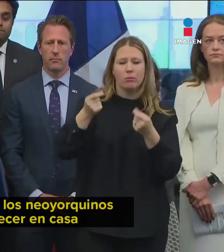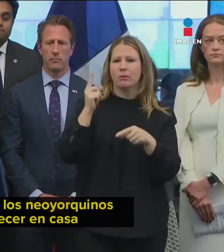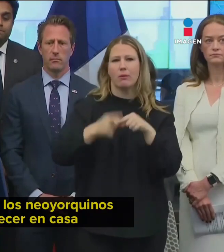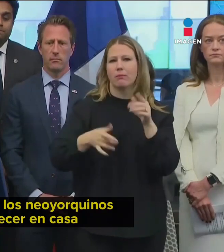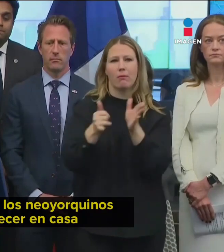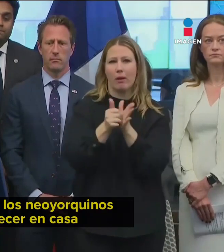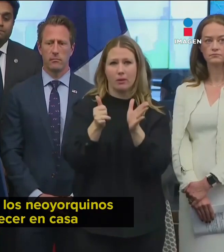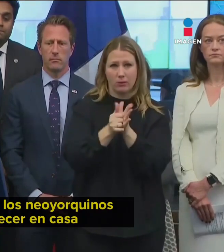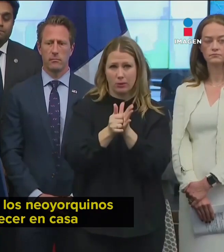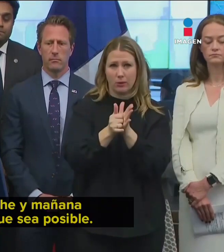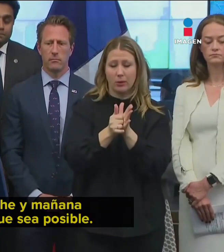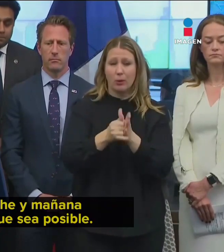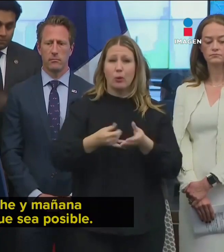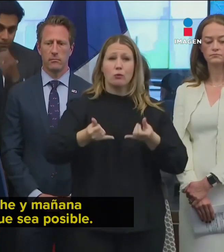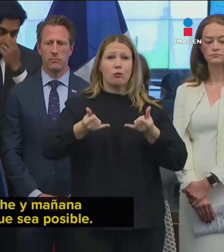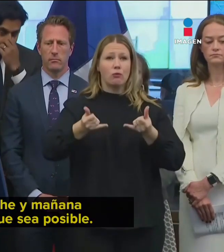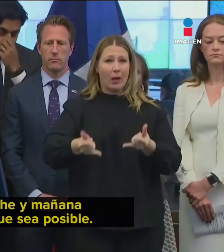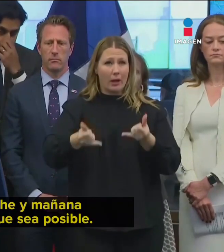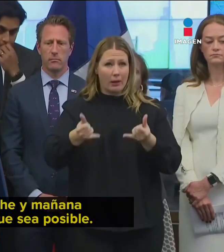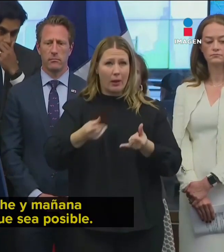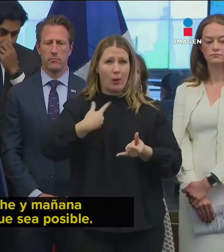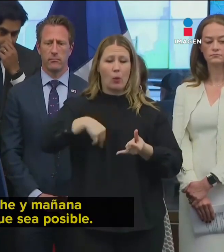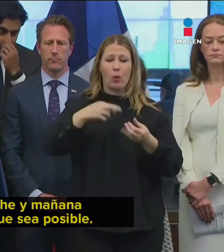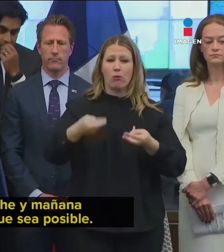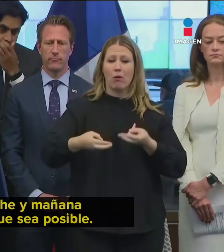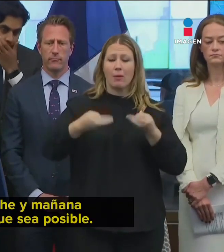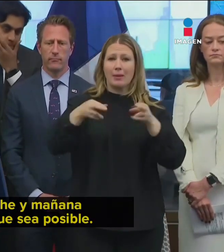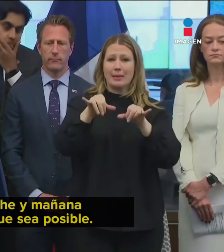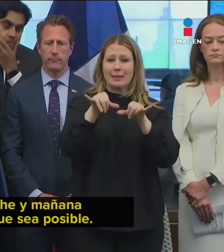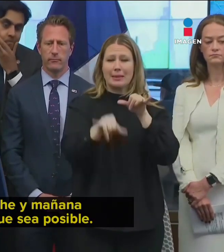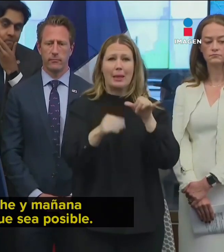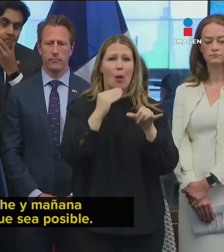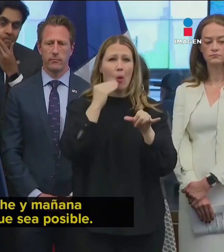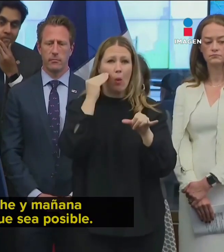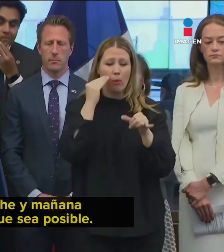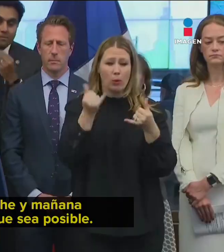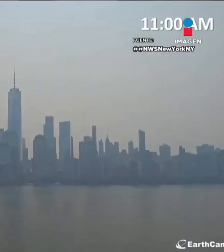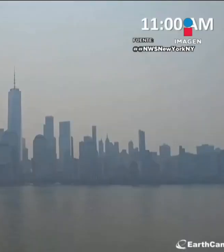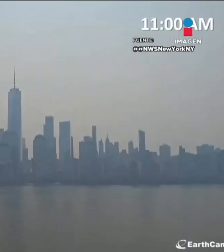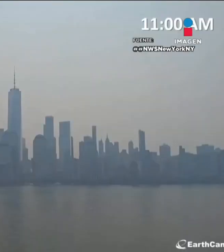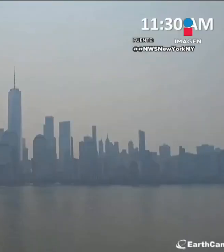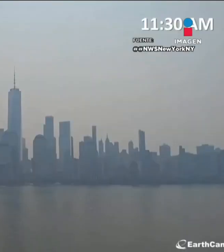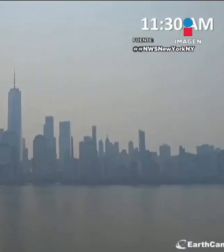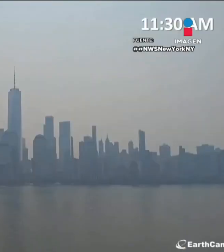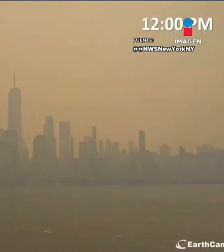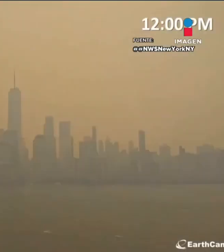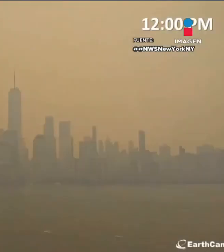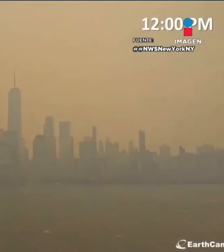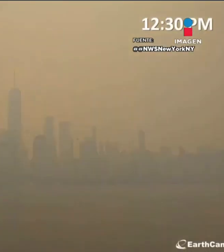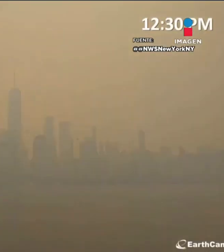encouraging New Yorkers to stay home, indoors, tonight and tomorrow, whenever possible.